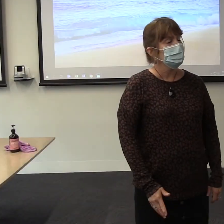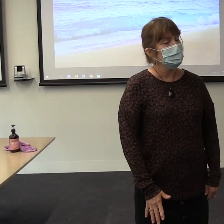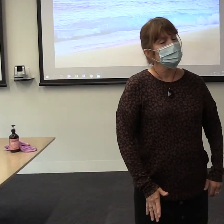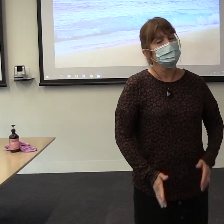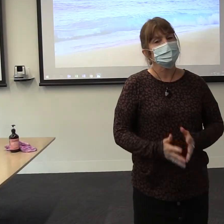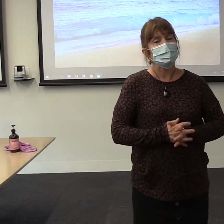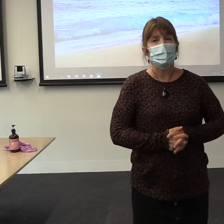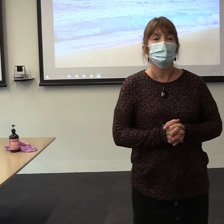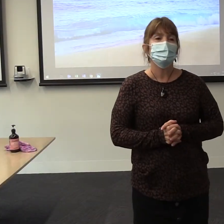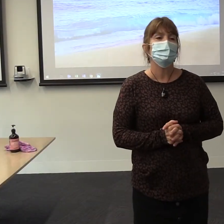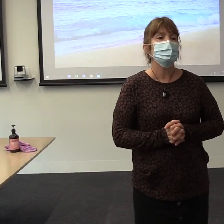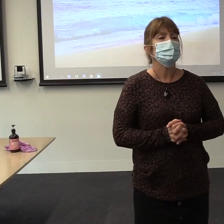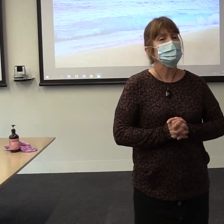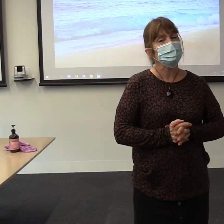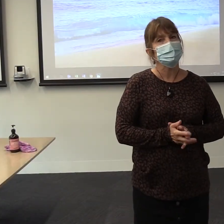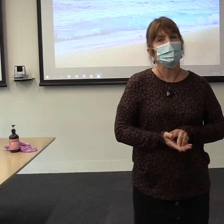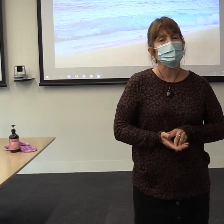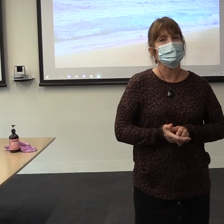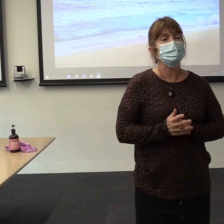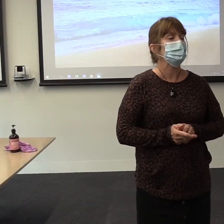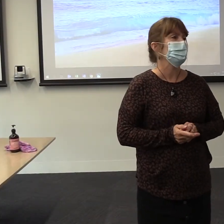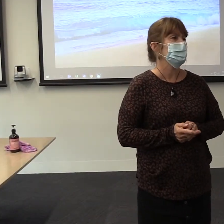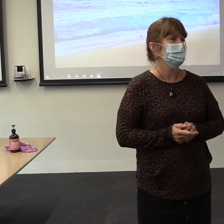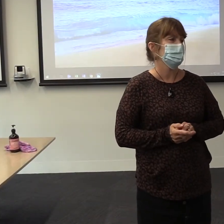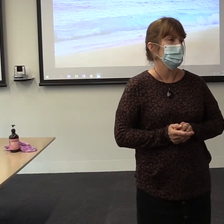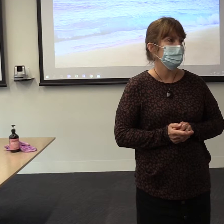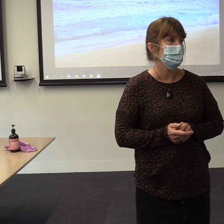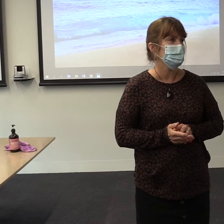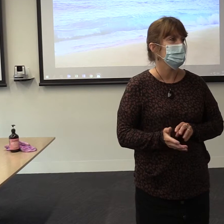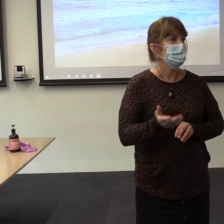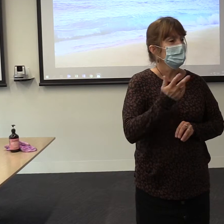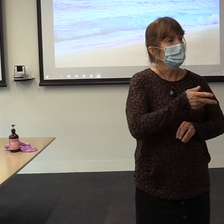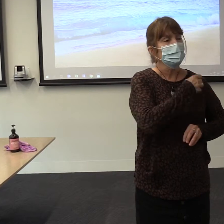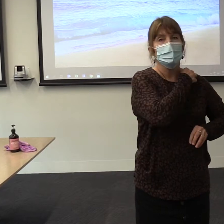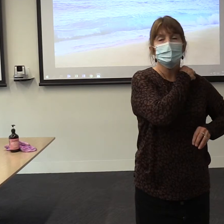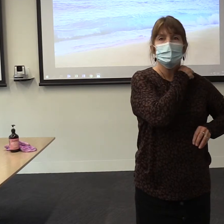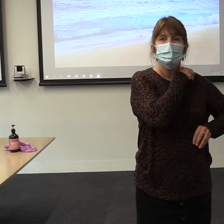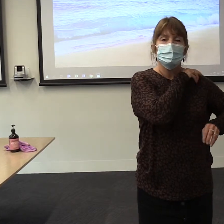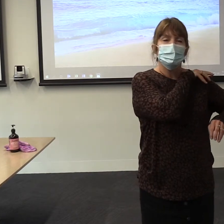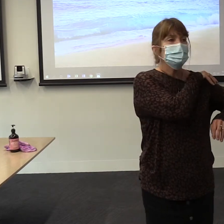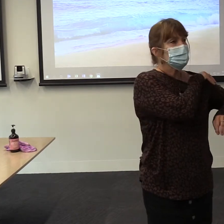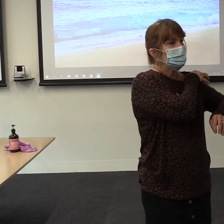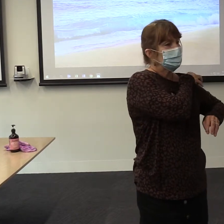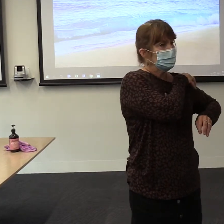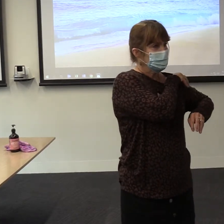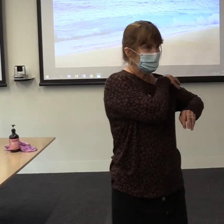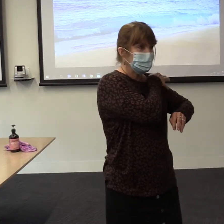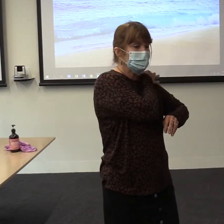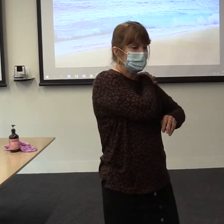The next part of the video is going to focus on breath techniques. And I'm going to ask Eve to join in with me